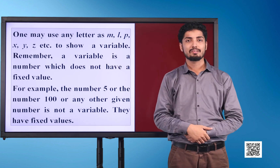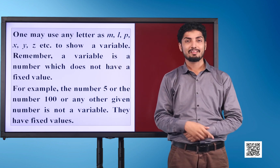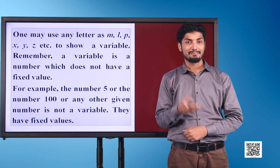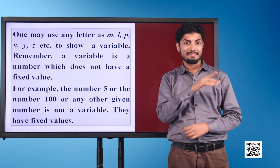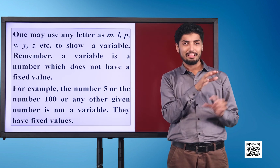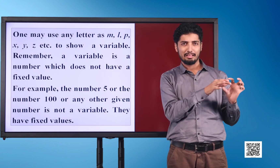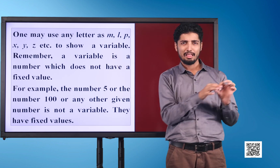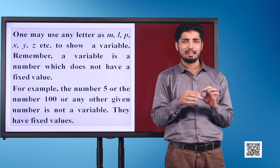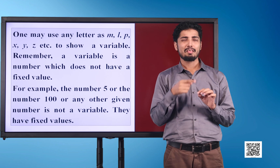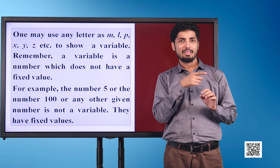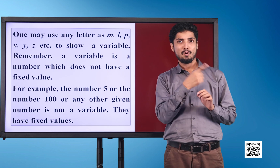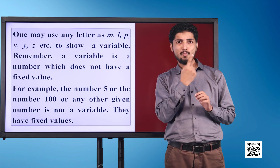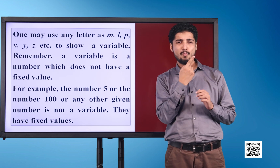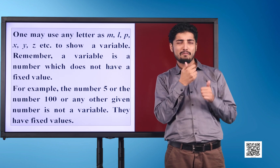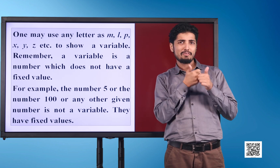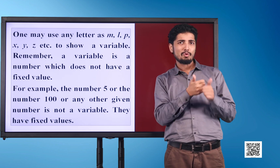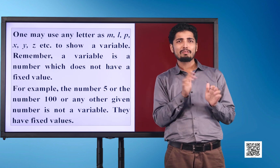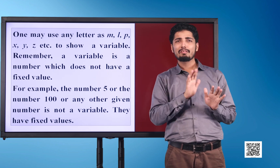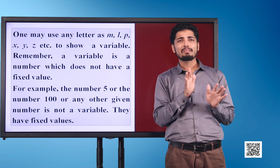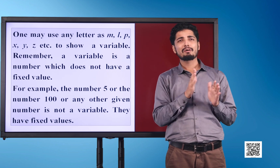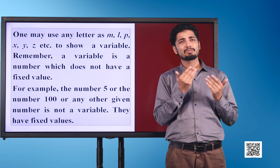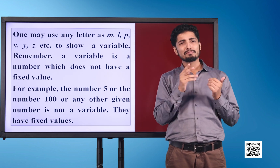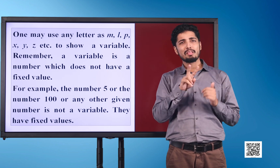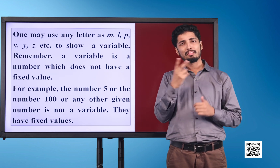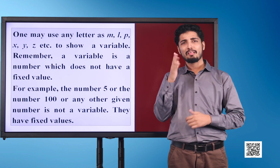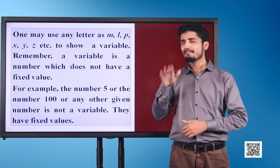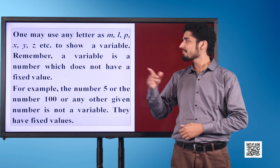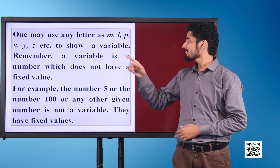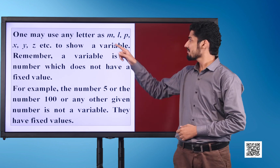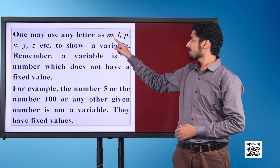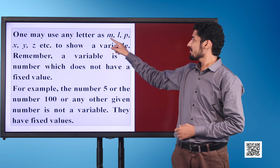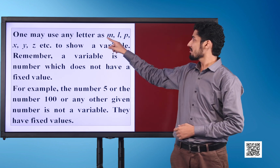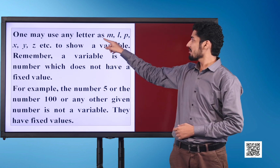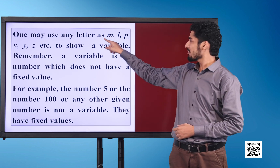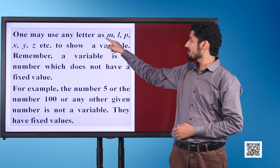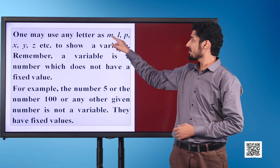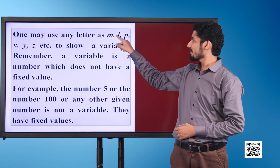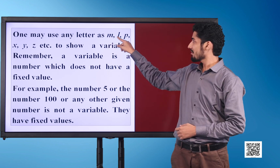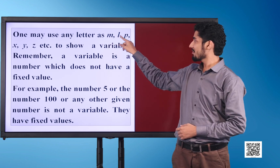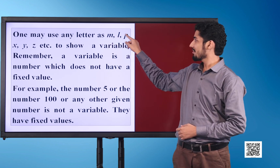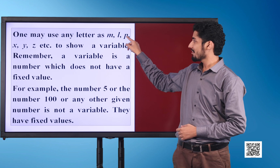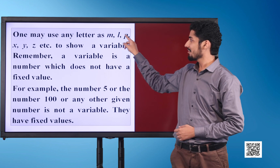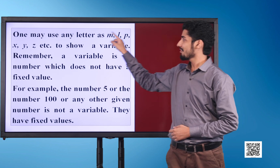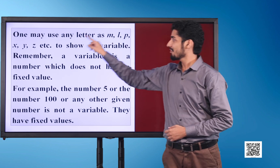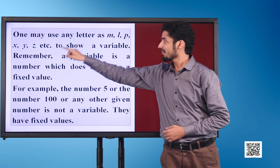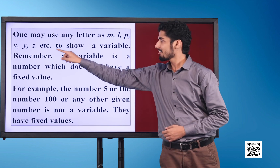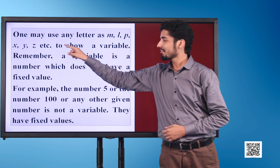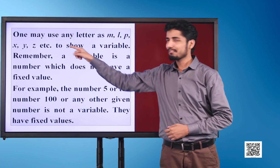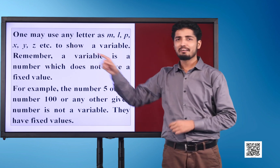One may use any letter as M, L, P, X, Y, Z, etc. to show a